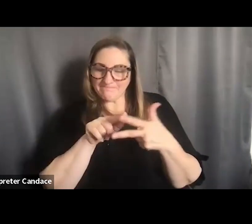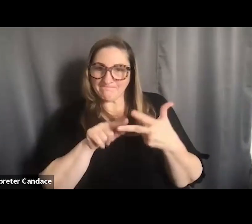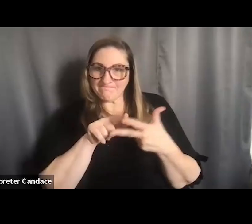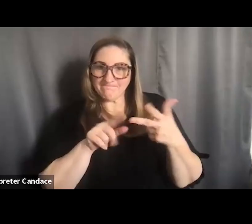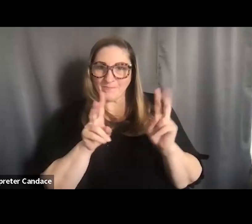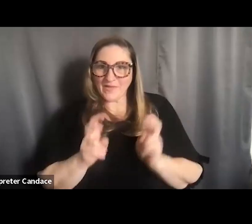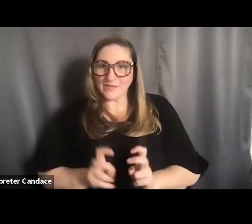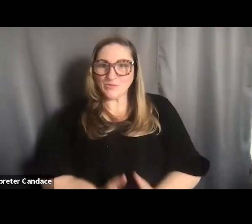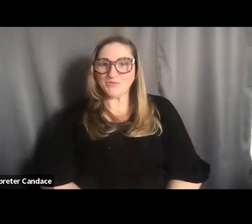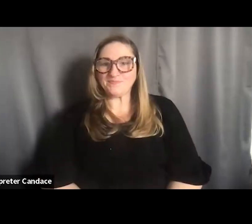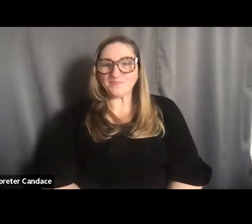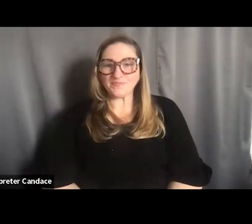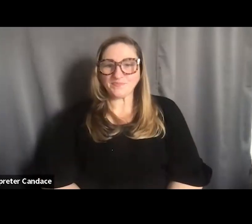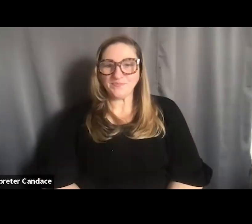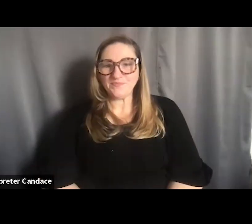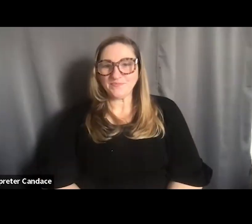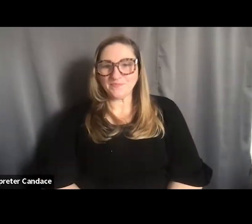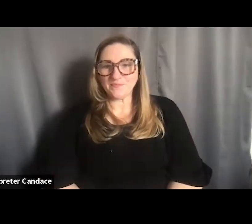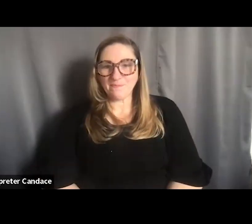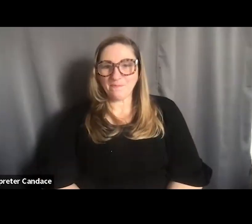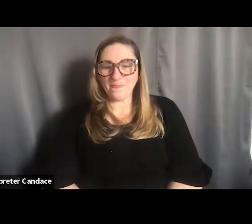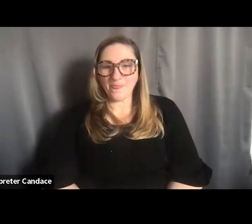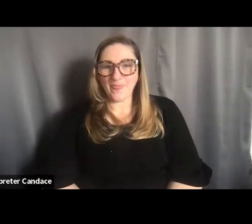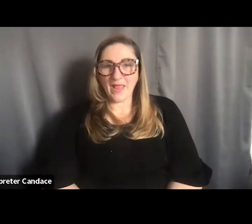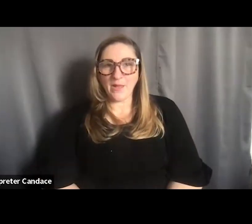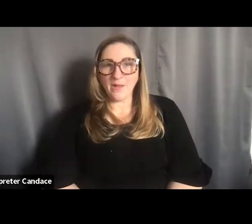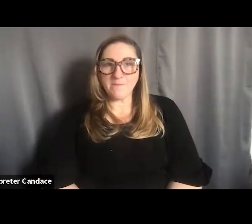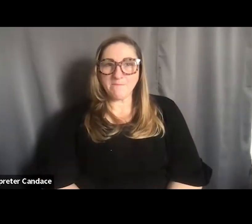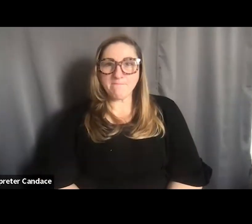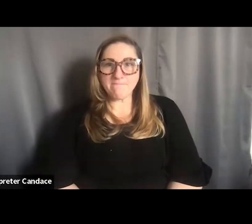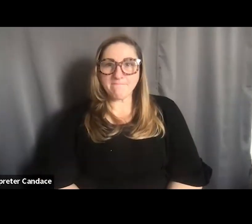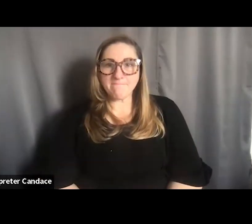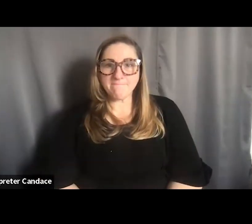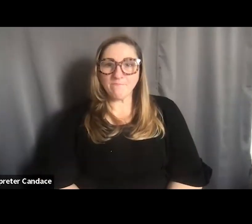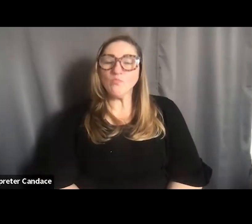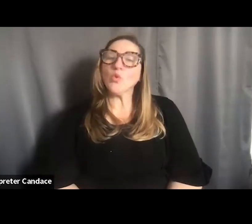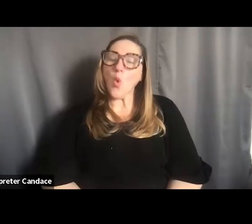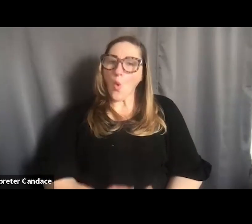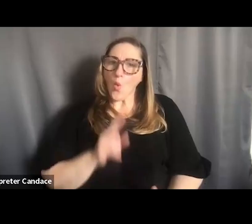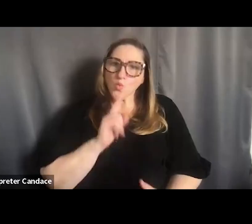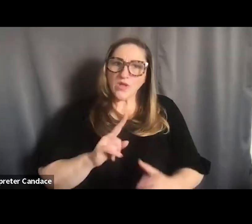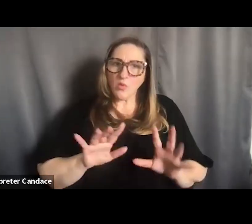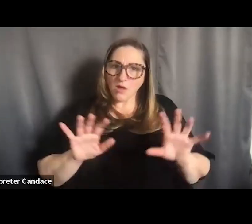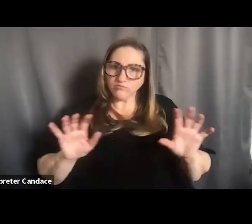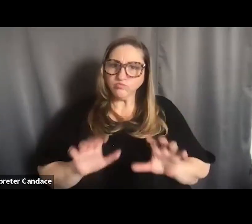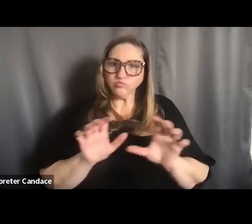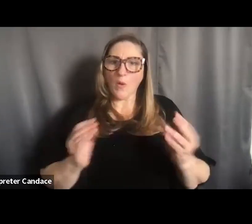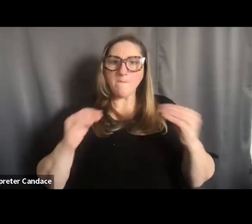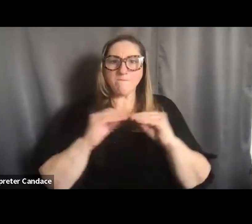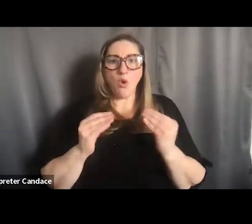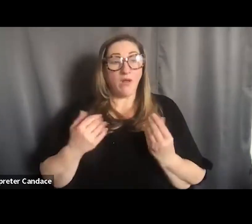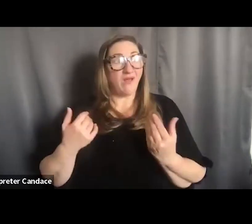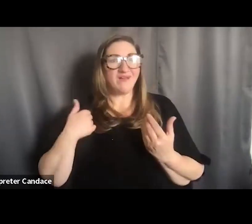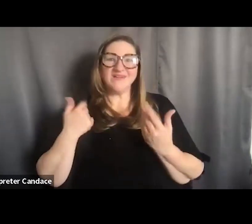Great. Thank you so much, Sarah. So this year, we really wanted to make the campaign more actionable so that everyone attending this call